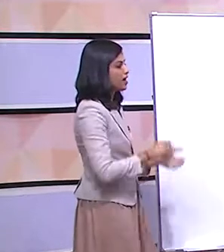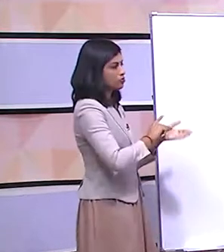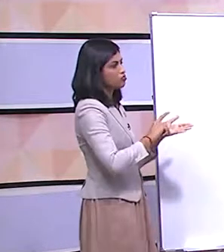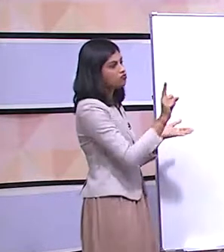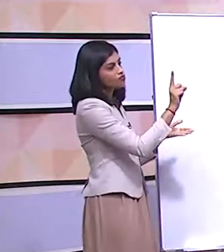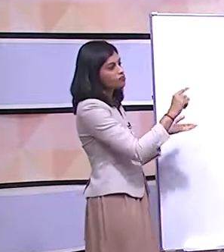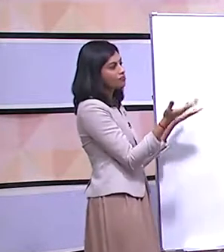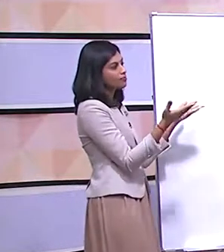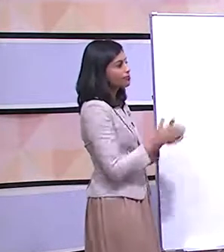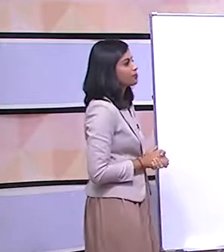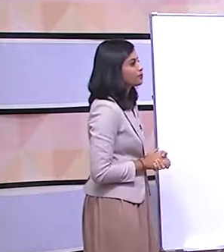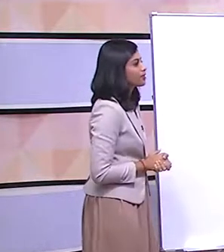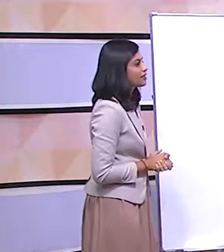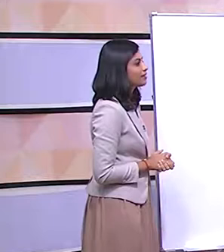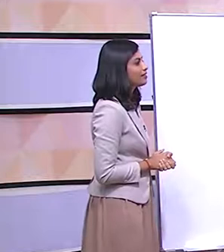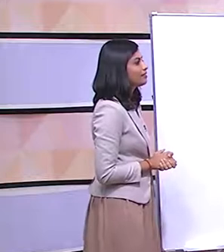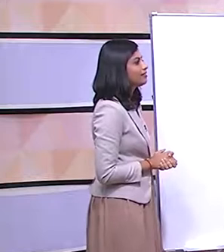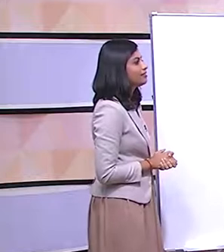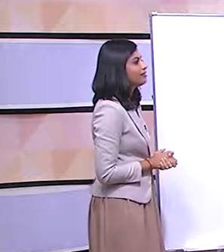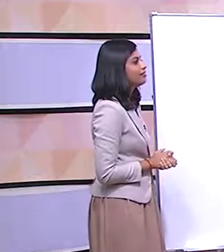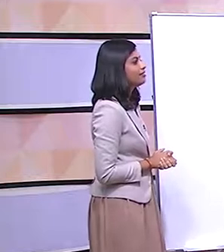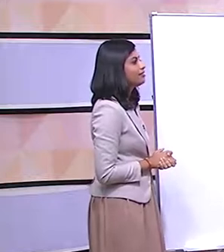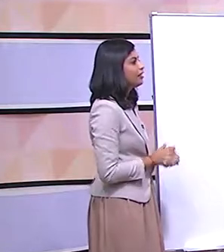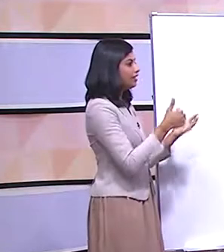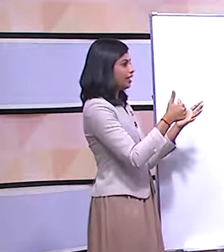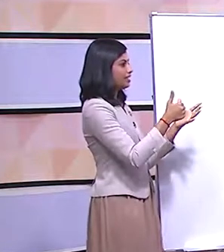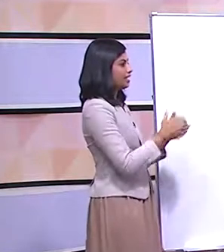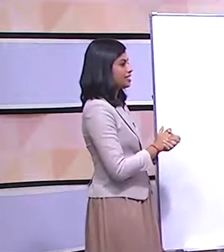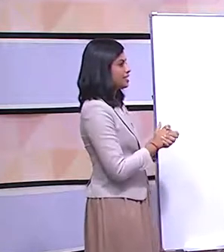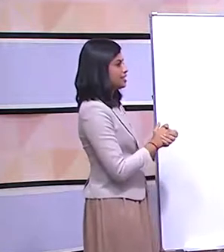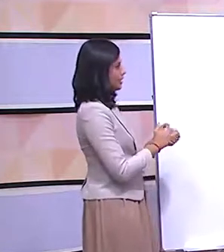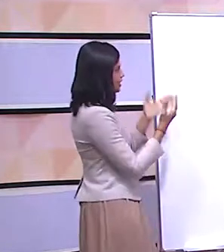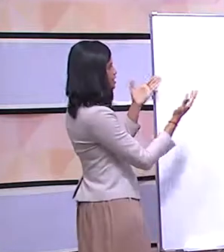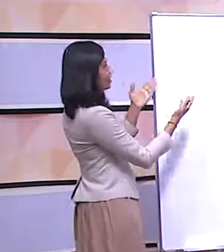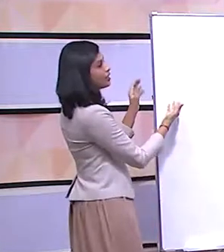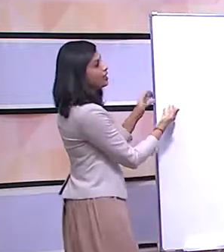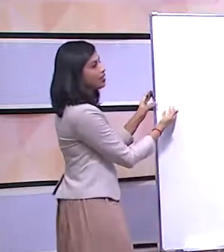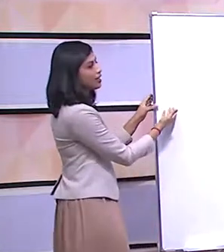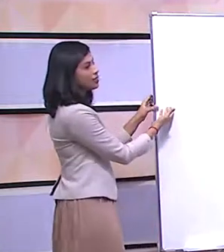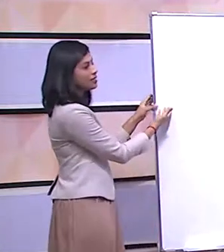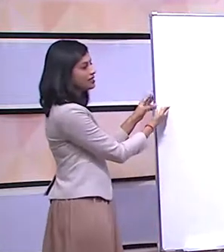house. Okay. I will choose the bedroom. Okay. Yes. Can? You can come and paste it